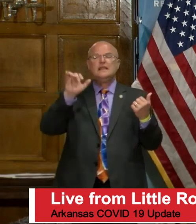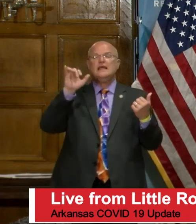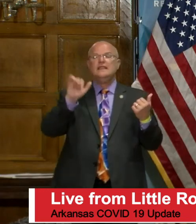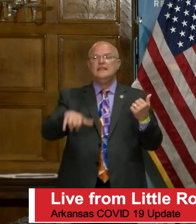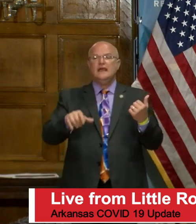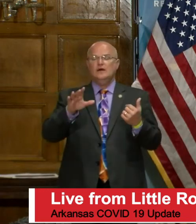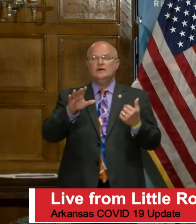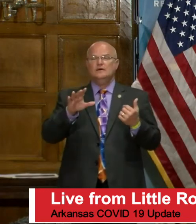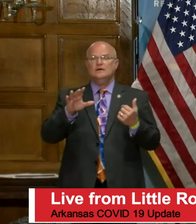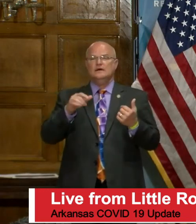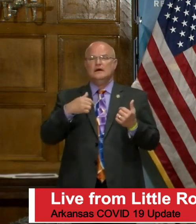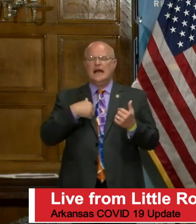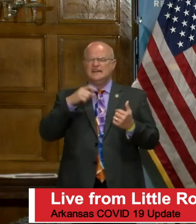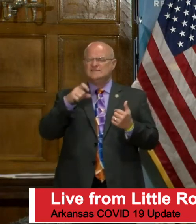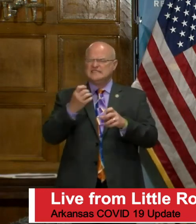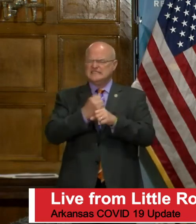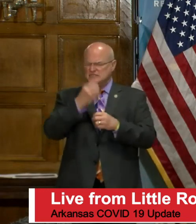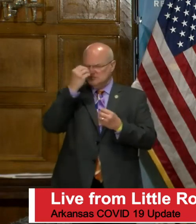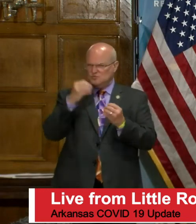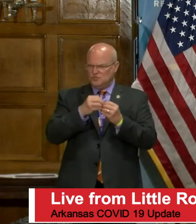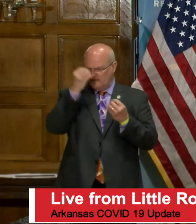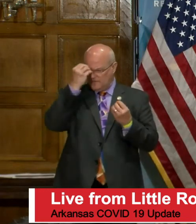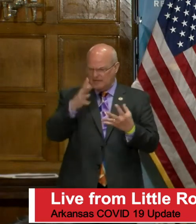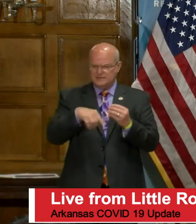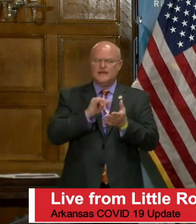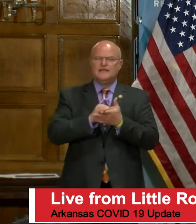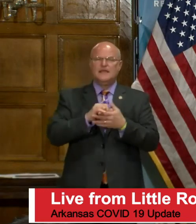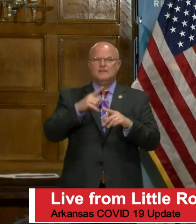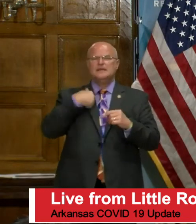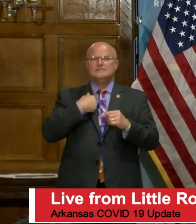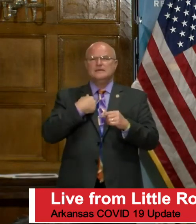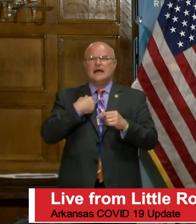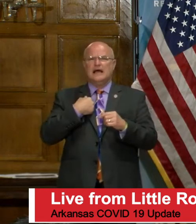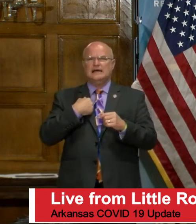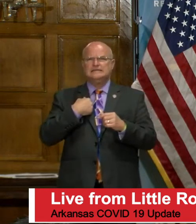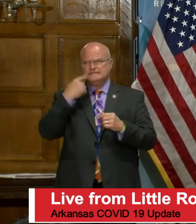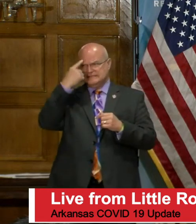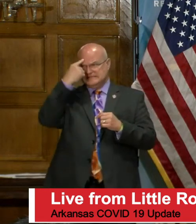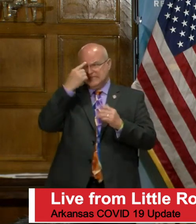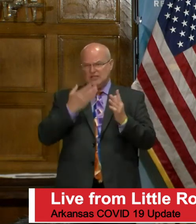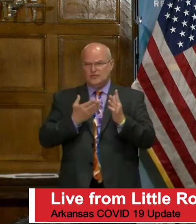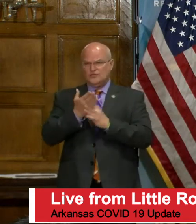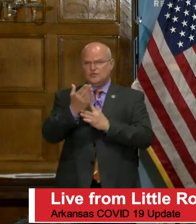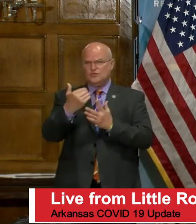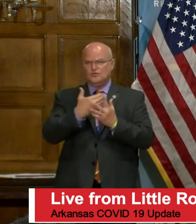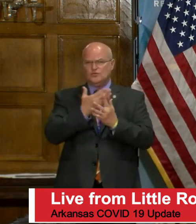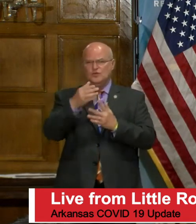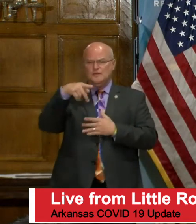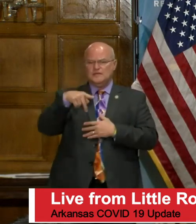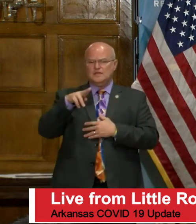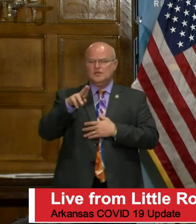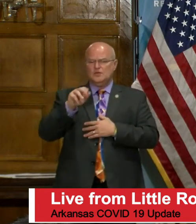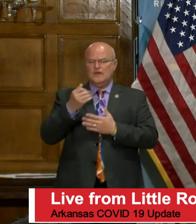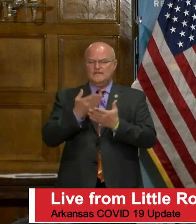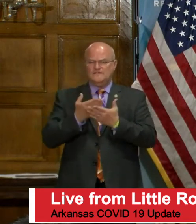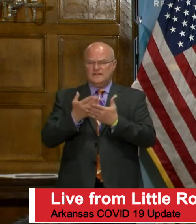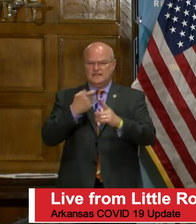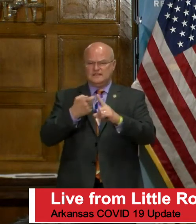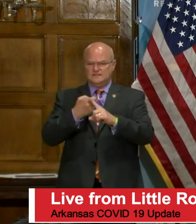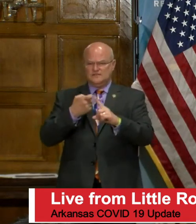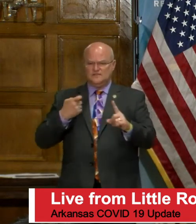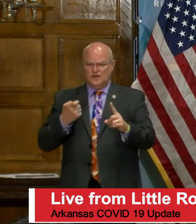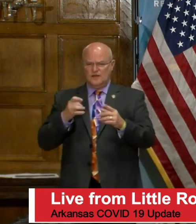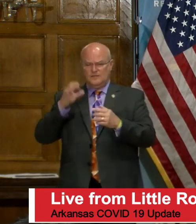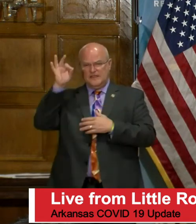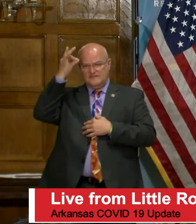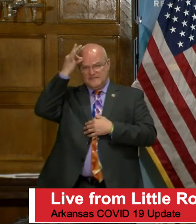that would come, and I will have to get you information on that because I'm having to think through the PUA funding comes